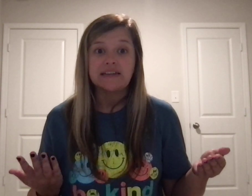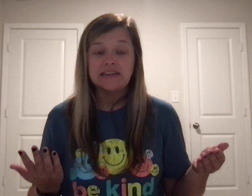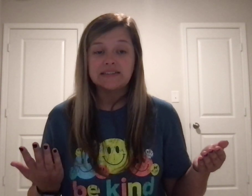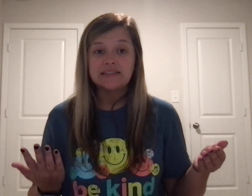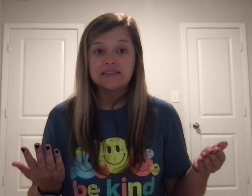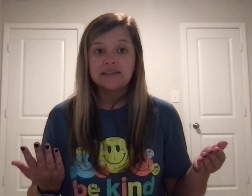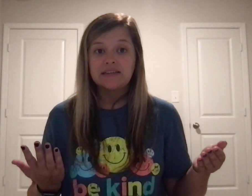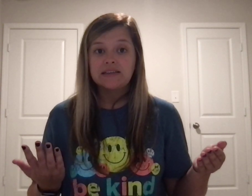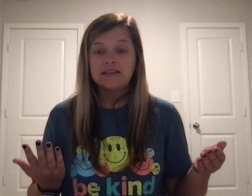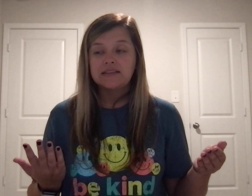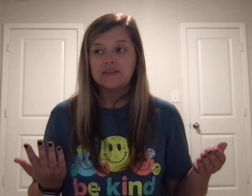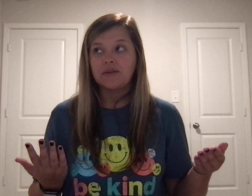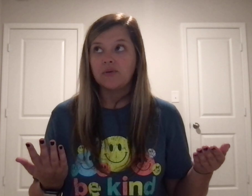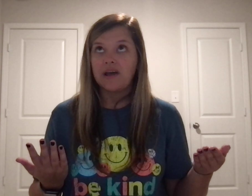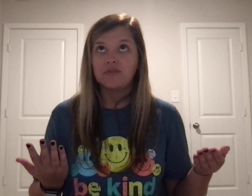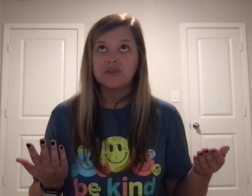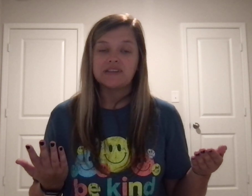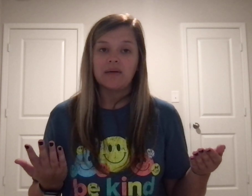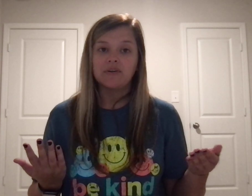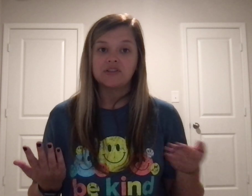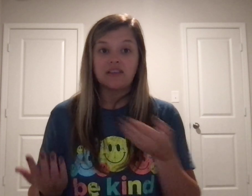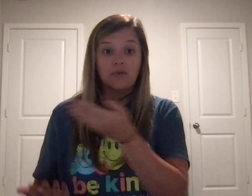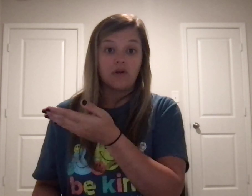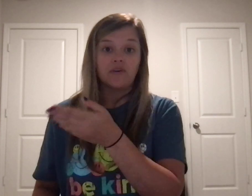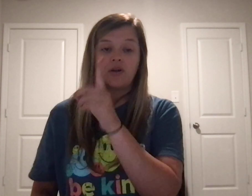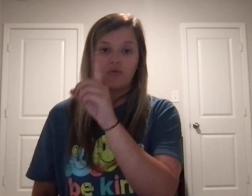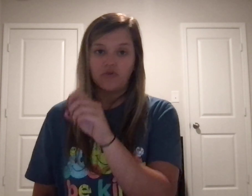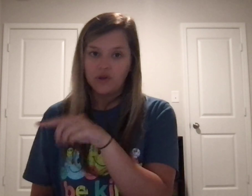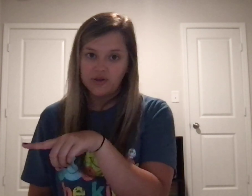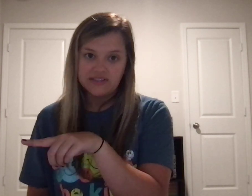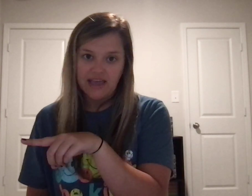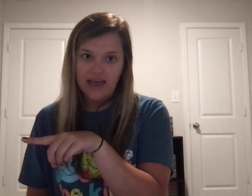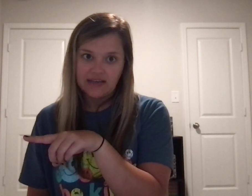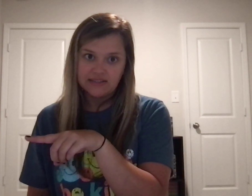is. So you would have to establish that they were over here before you could say ask.